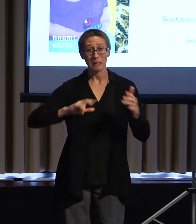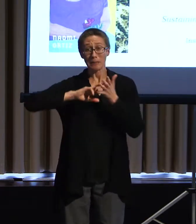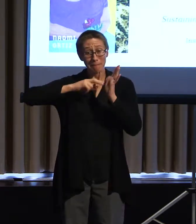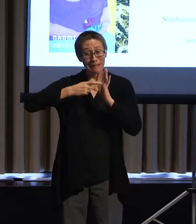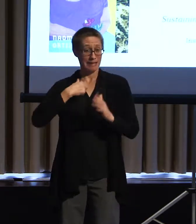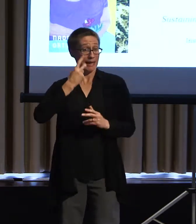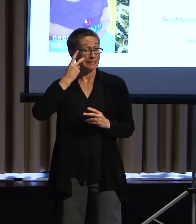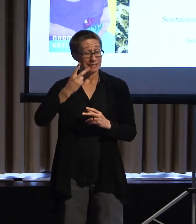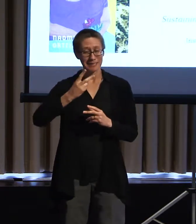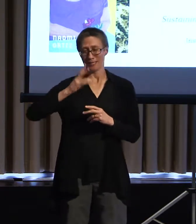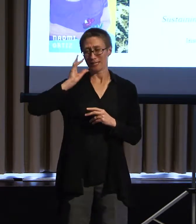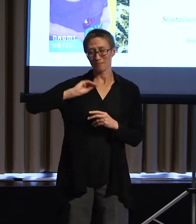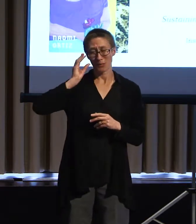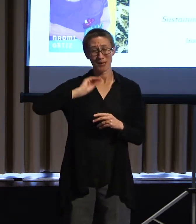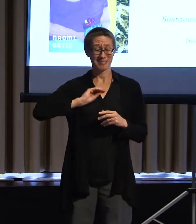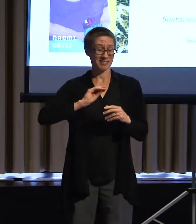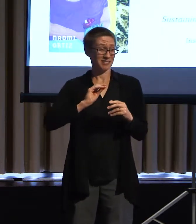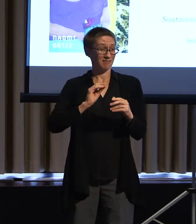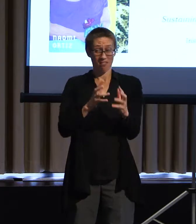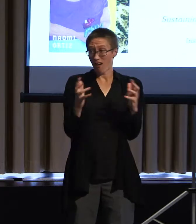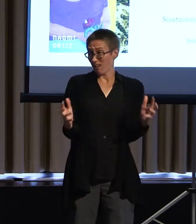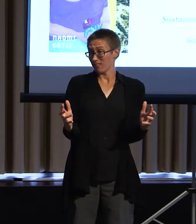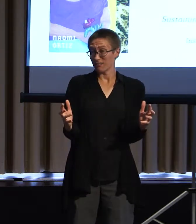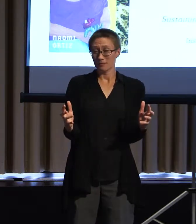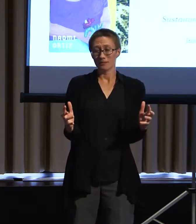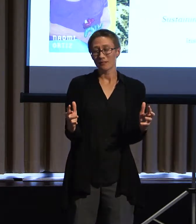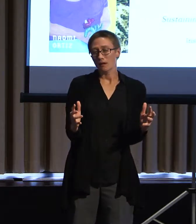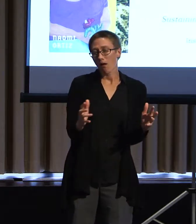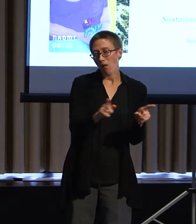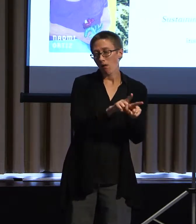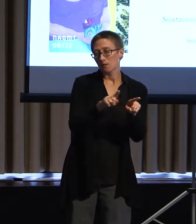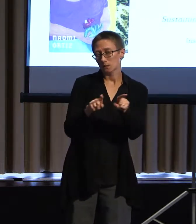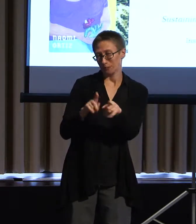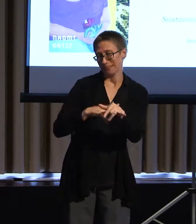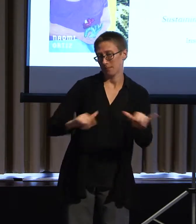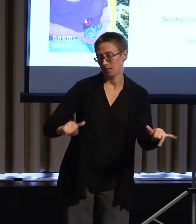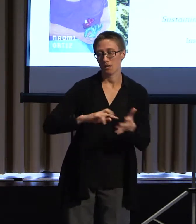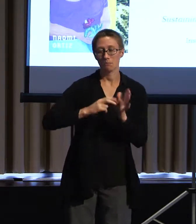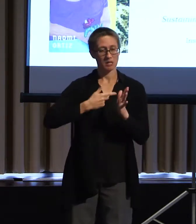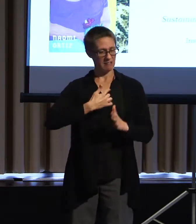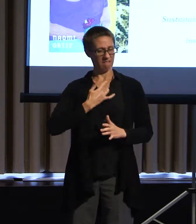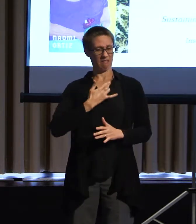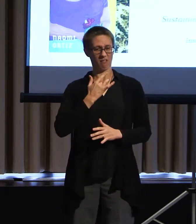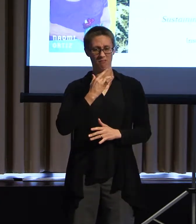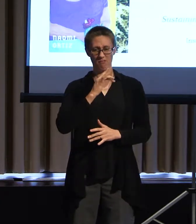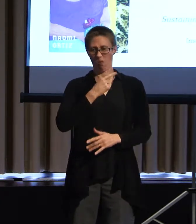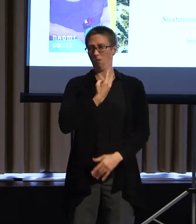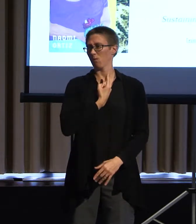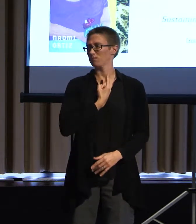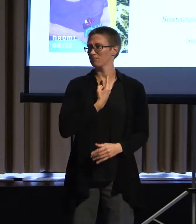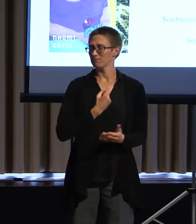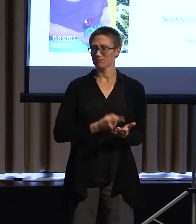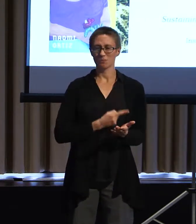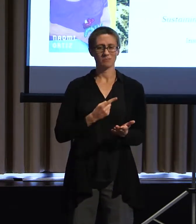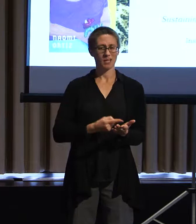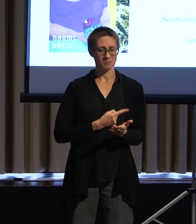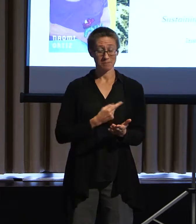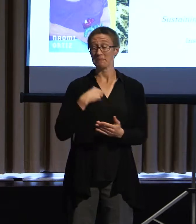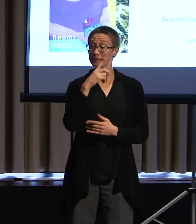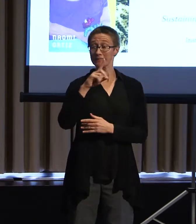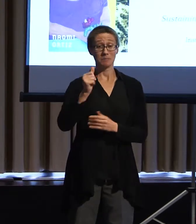lot. It also means that I can feel alone. As a disability justice activist for many years, I was running